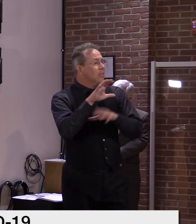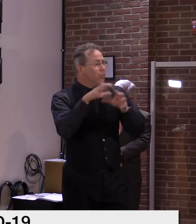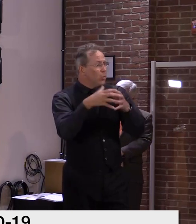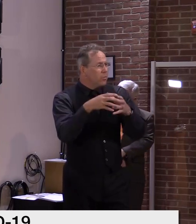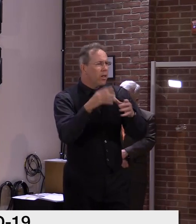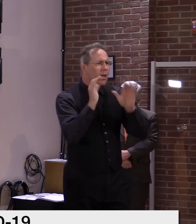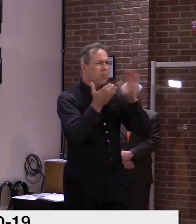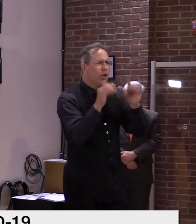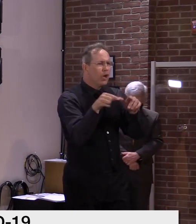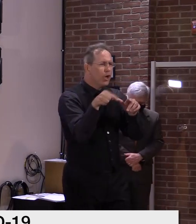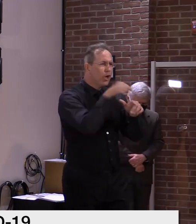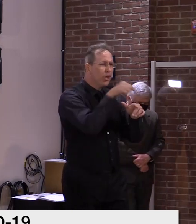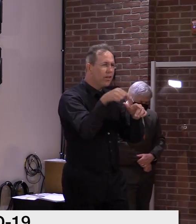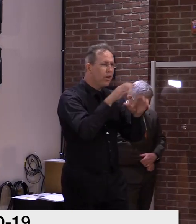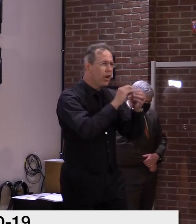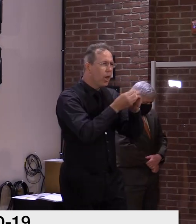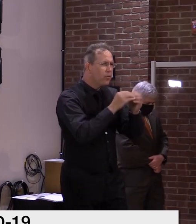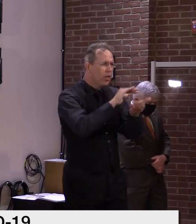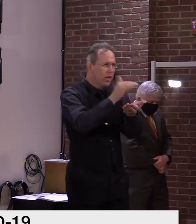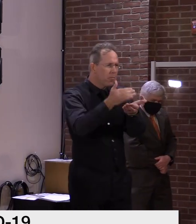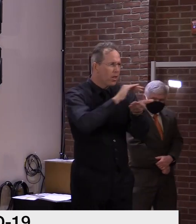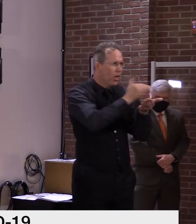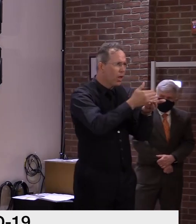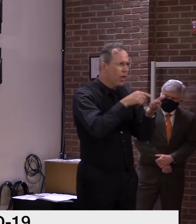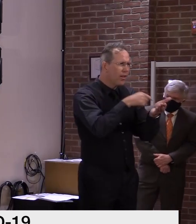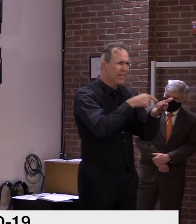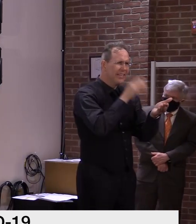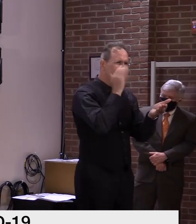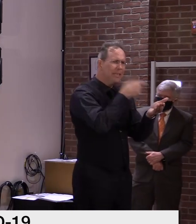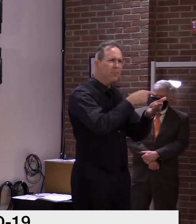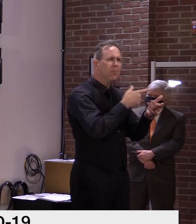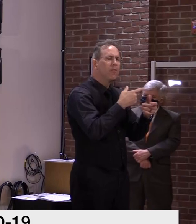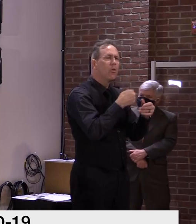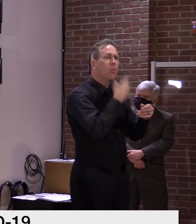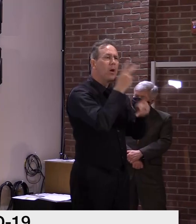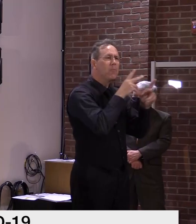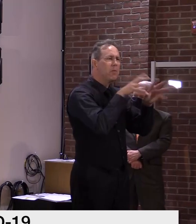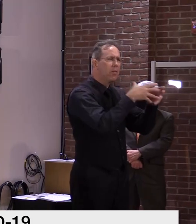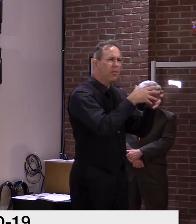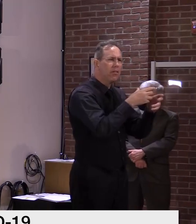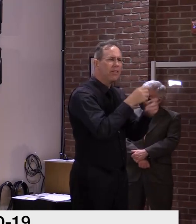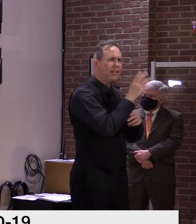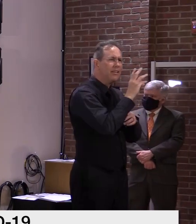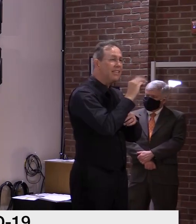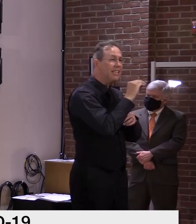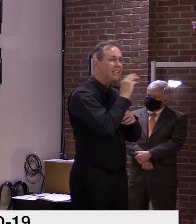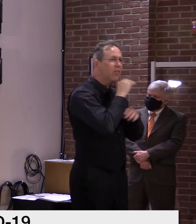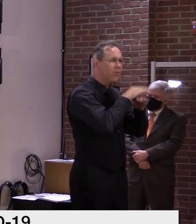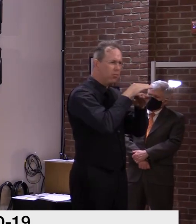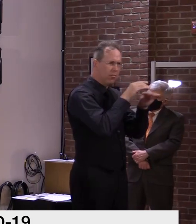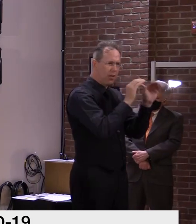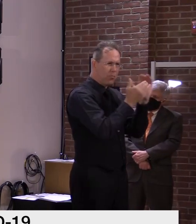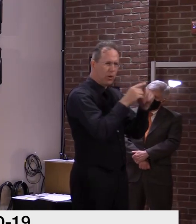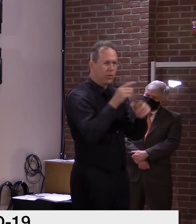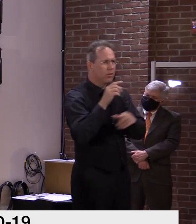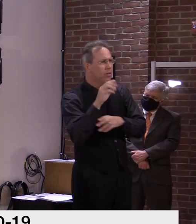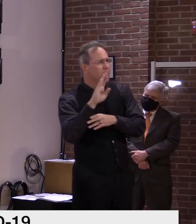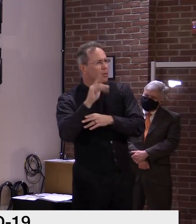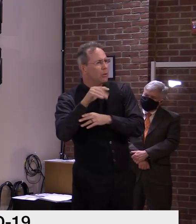are kind of still behind? Yeah, that's an interesting question. We've been asking ourselves